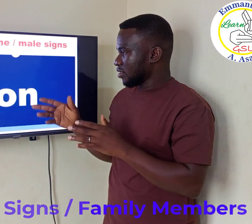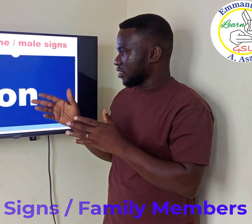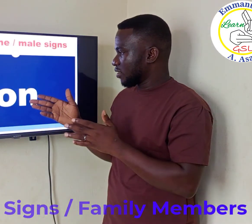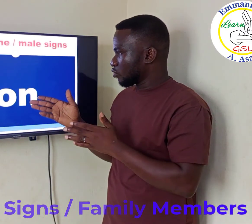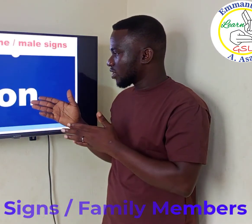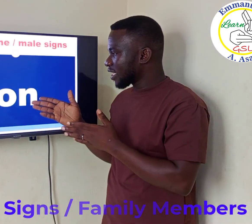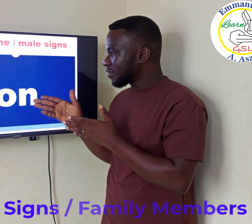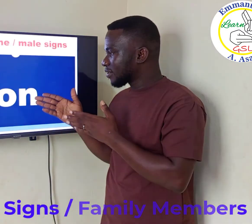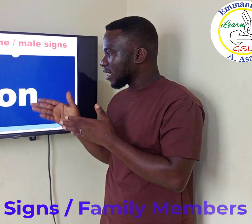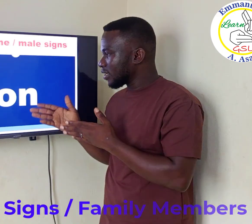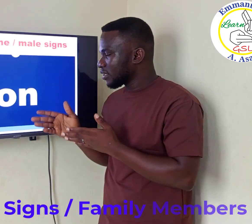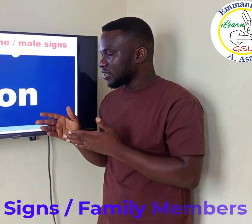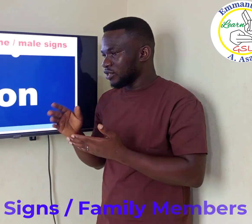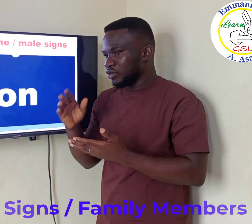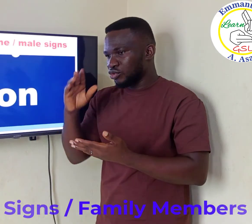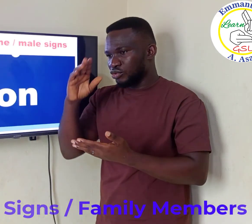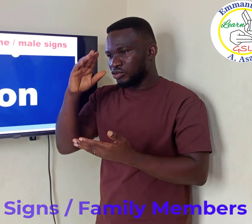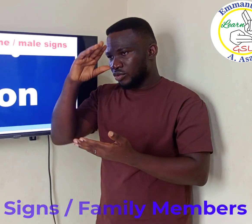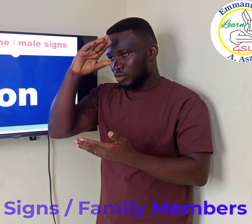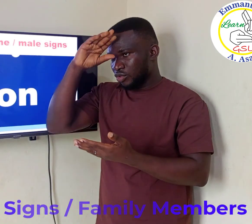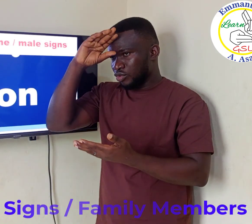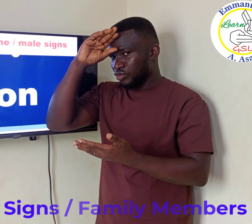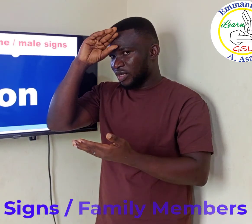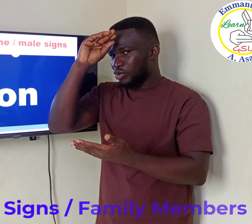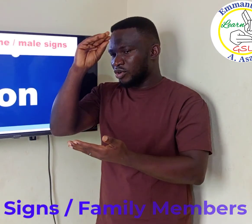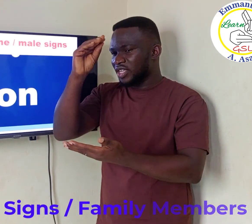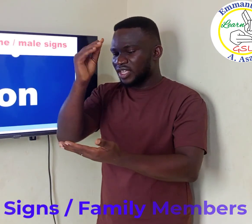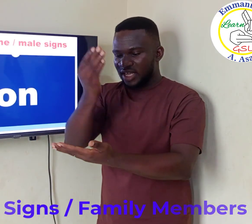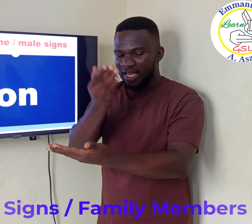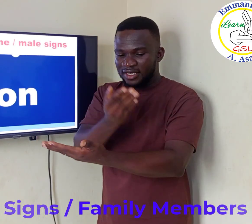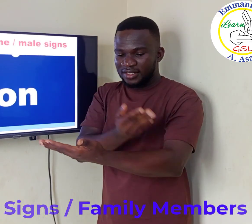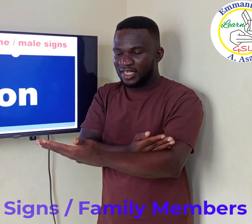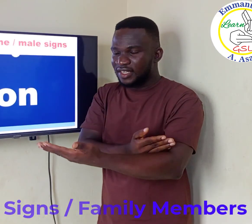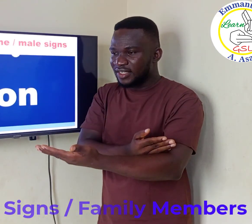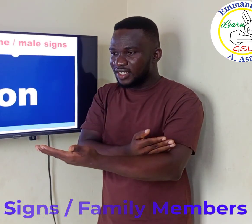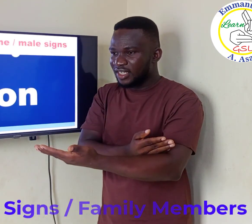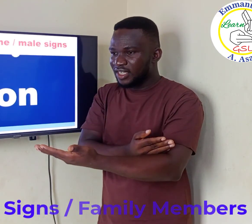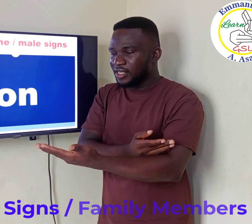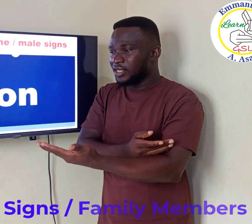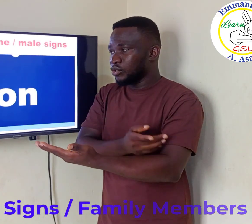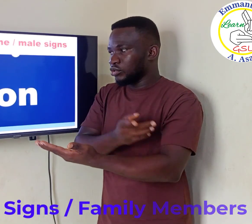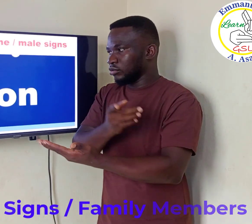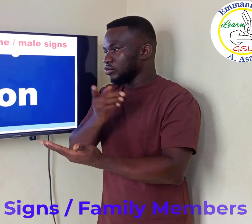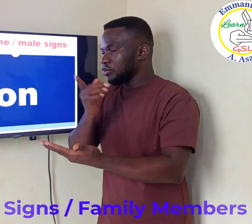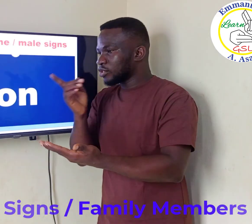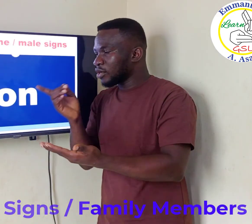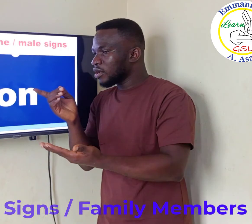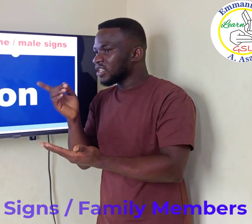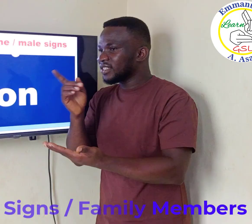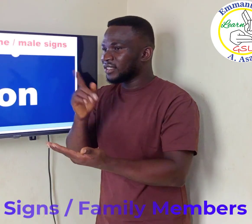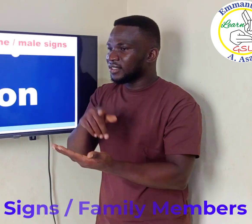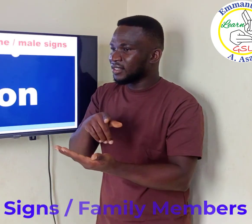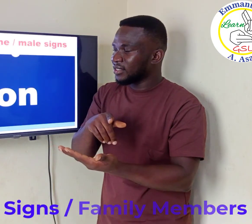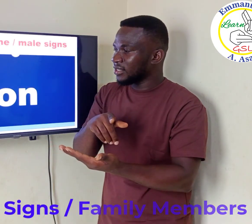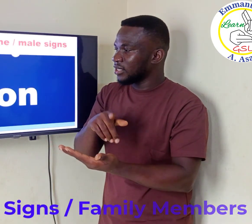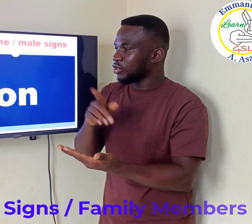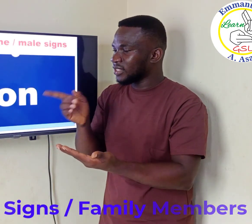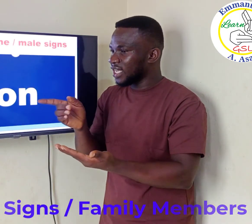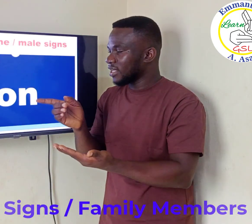Now to sign son, so you do the boy and send it here. So you saw sister, daughter